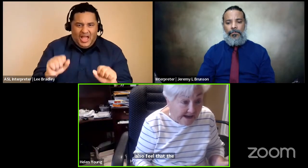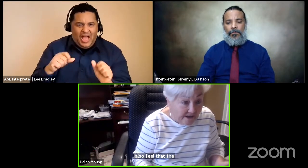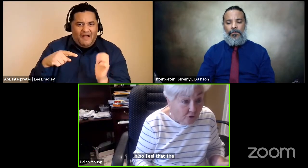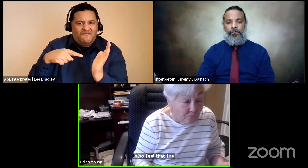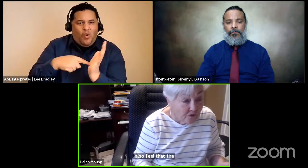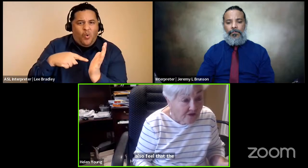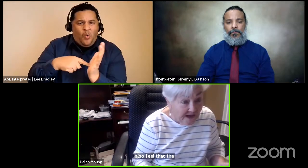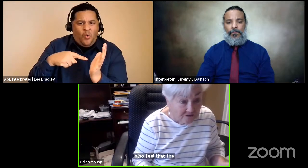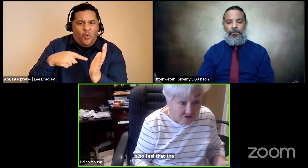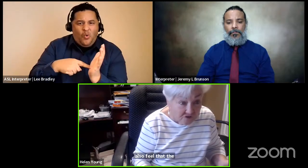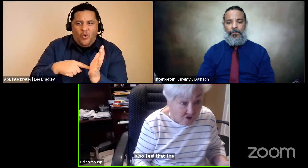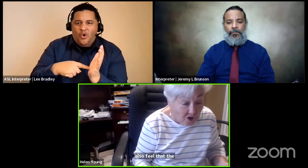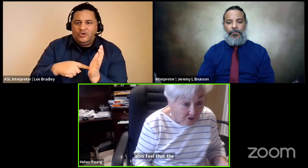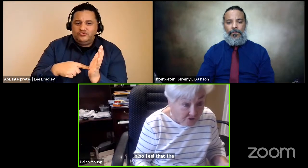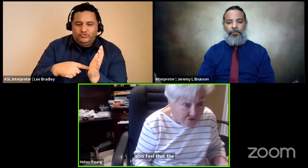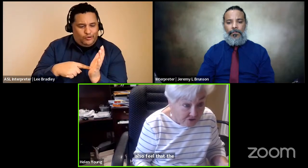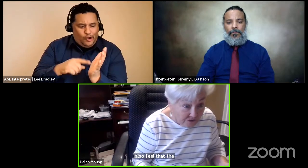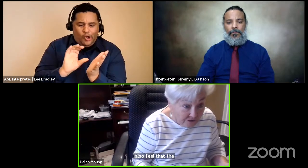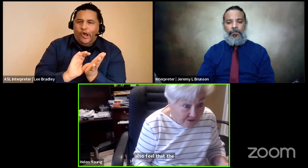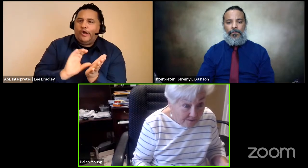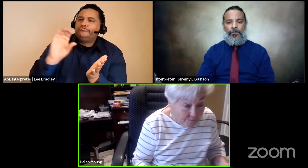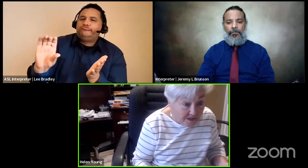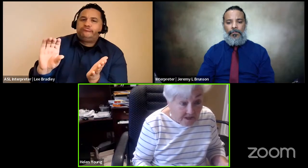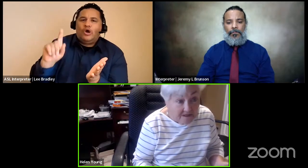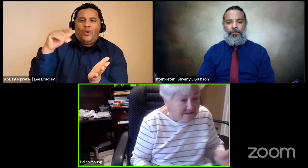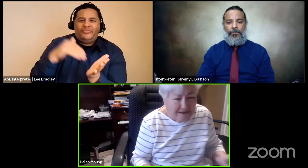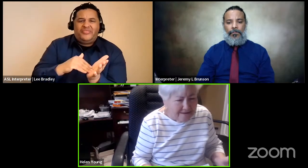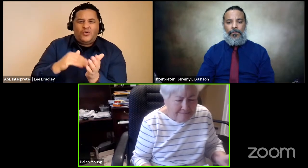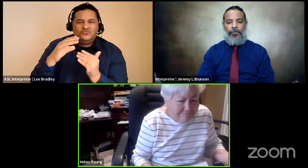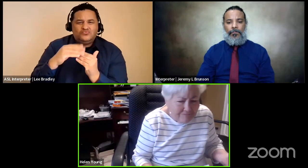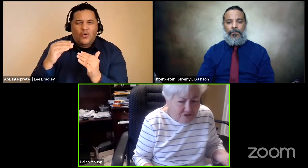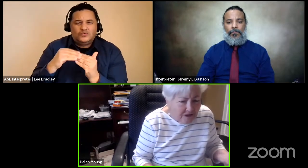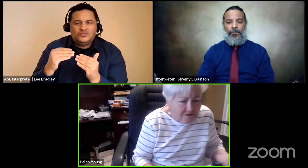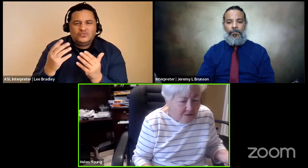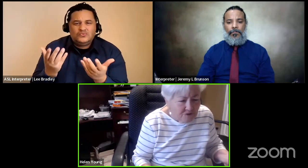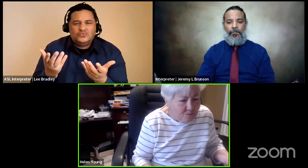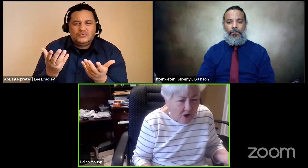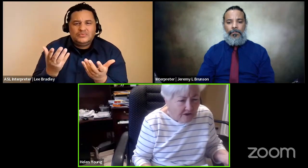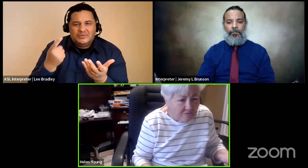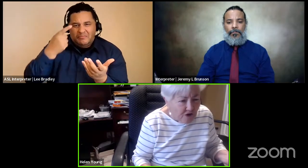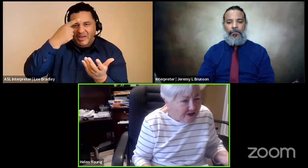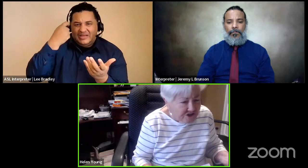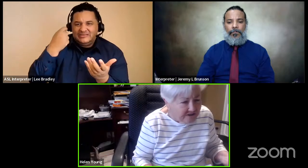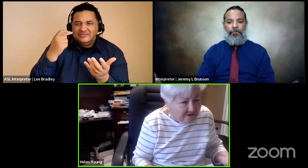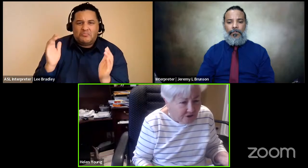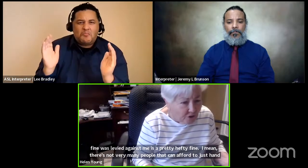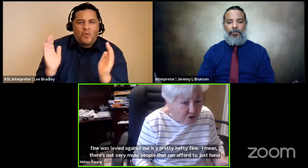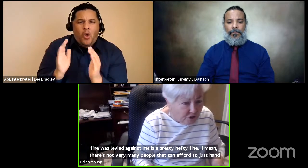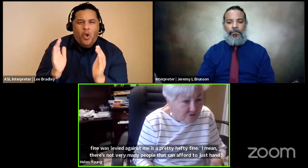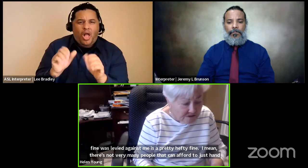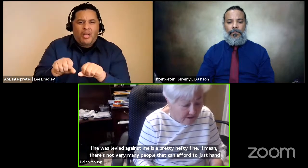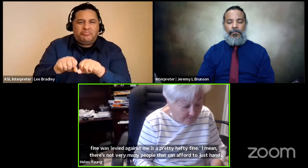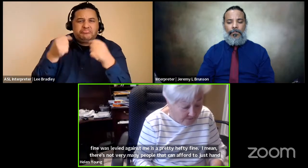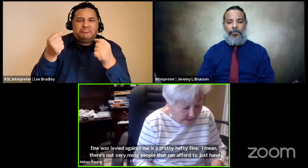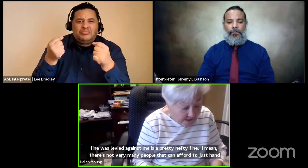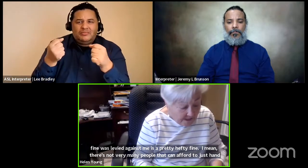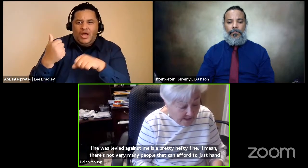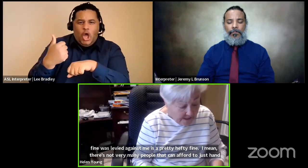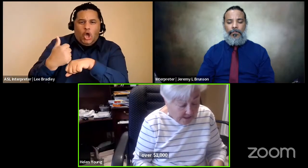just hand over $1,000 because of some small infraction that they're accused